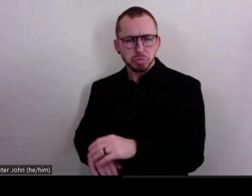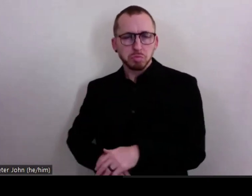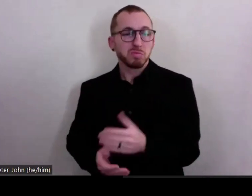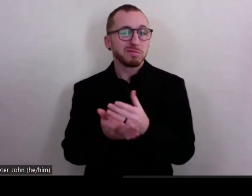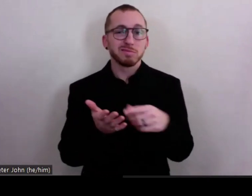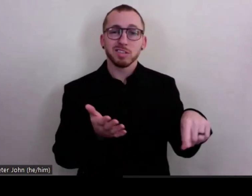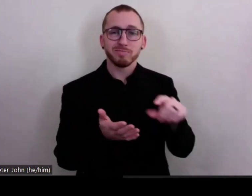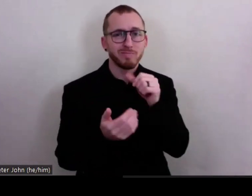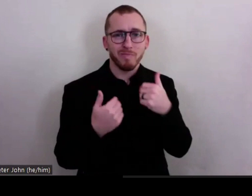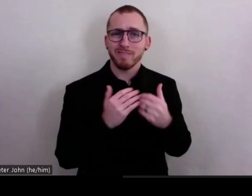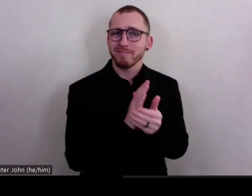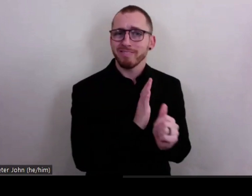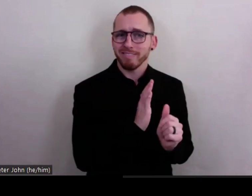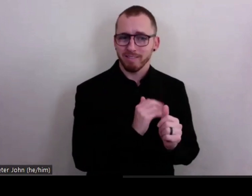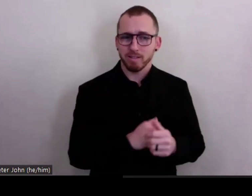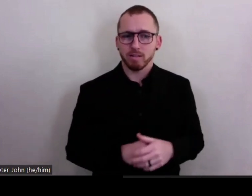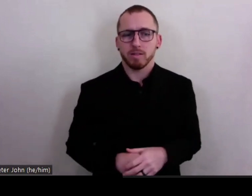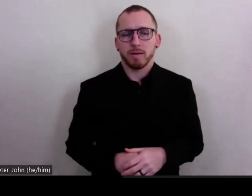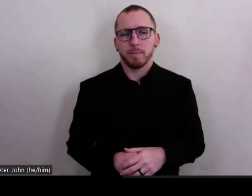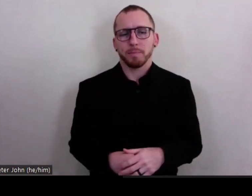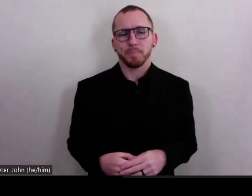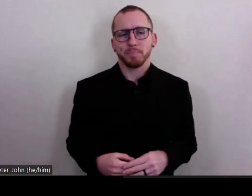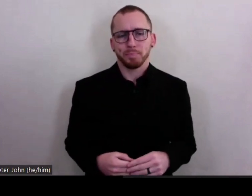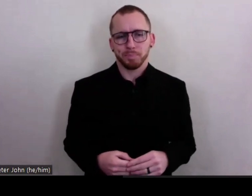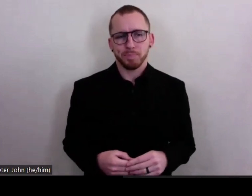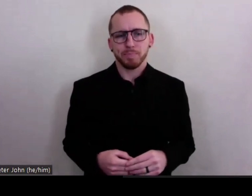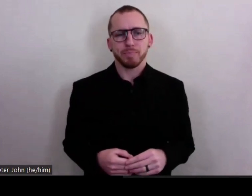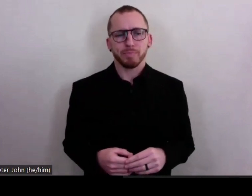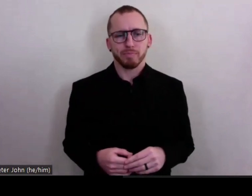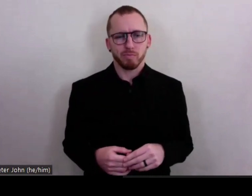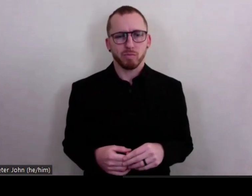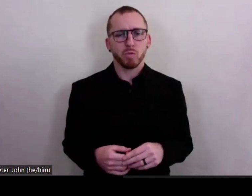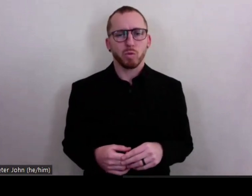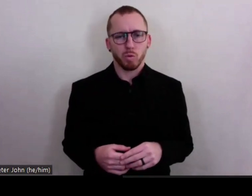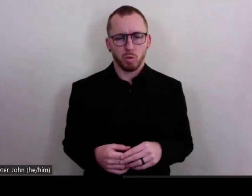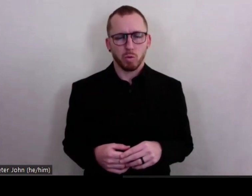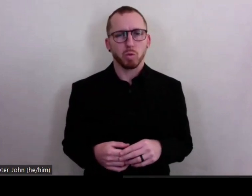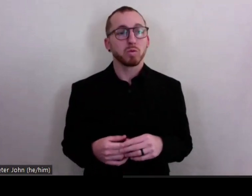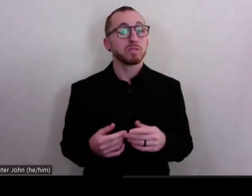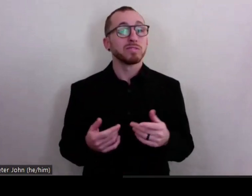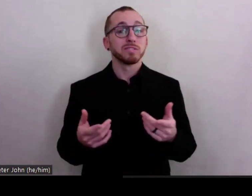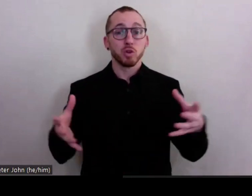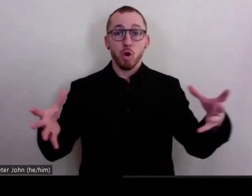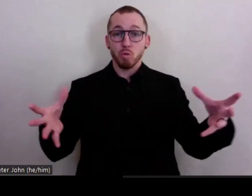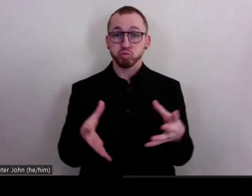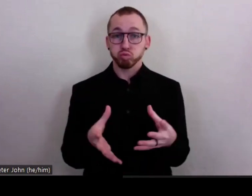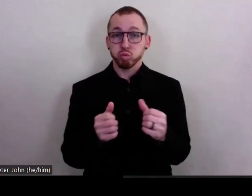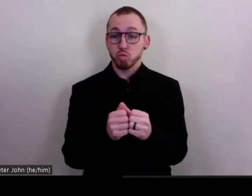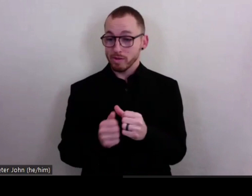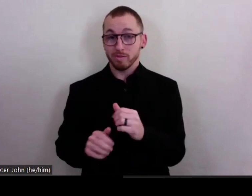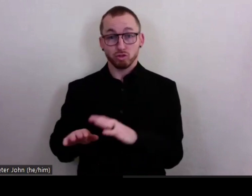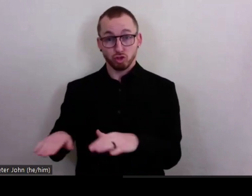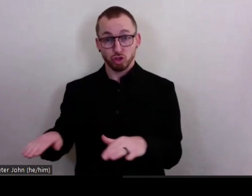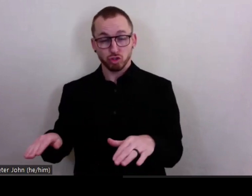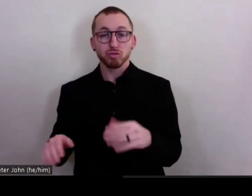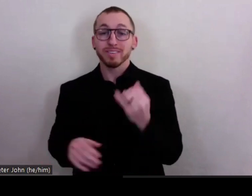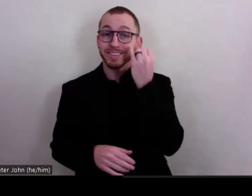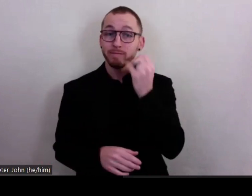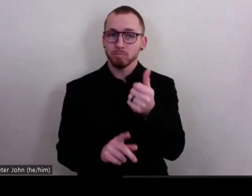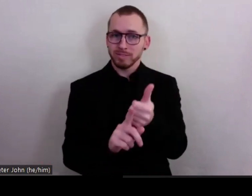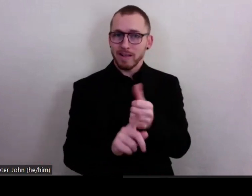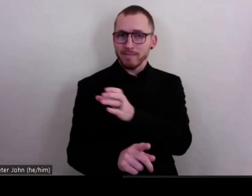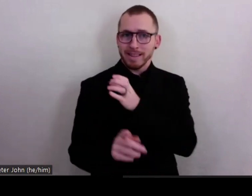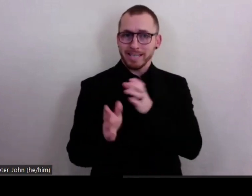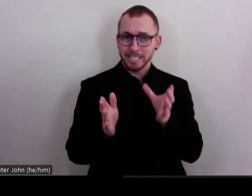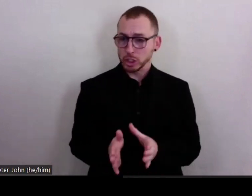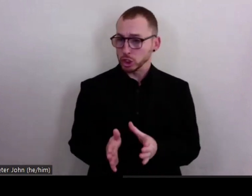thinking about the situation when you're in, you know, with your child? I know for myself, I'm either, if I'm starting to get dysregulated